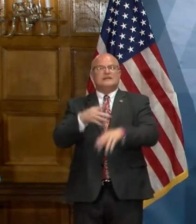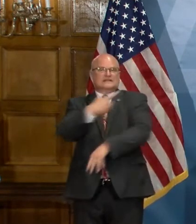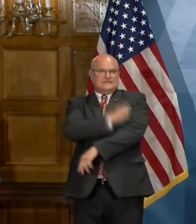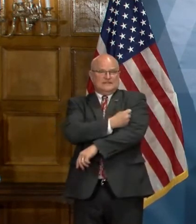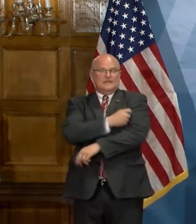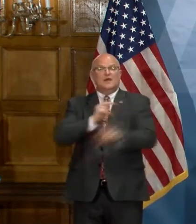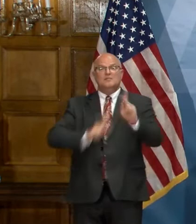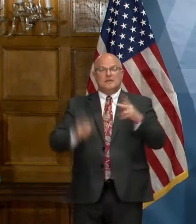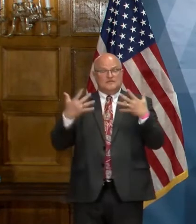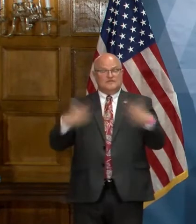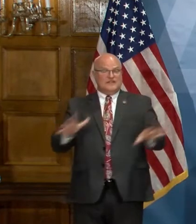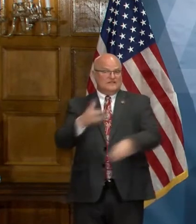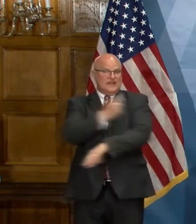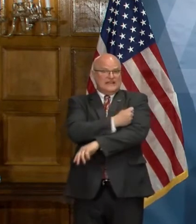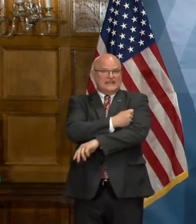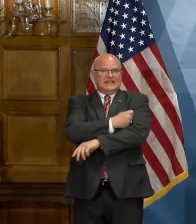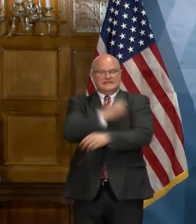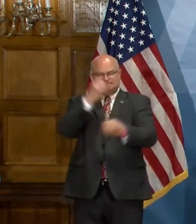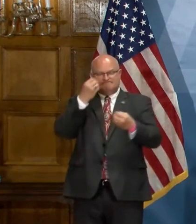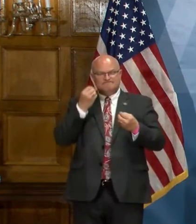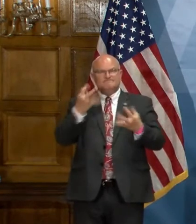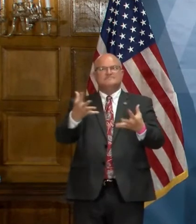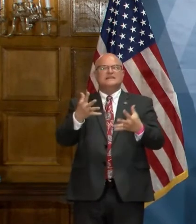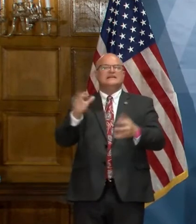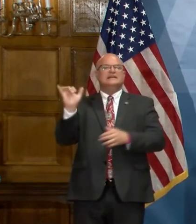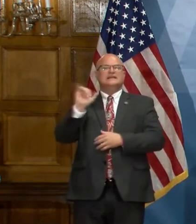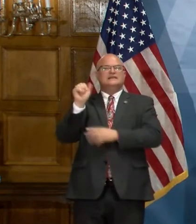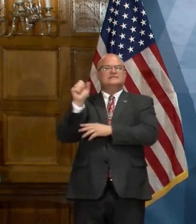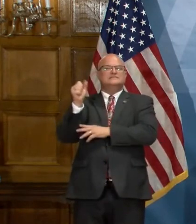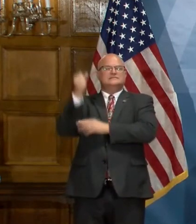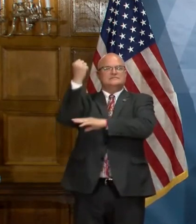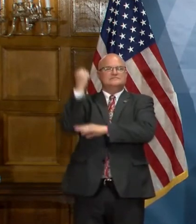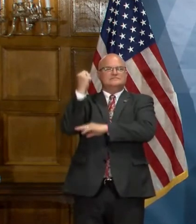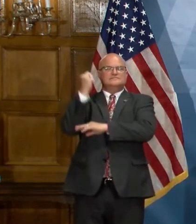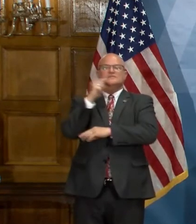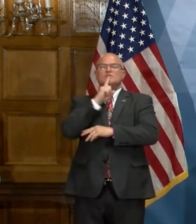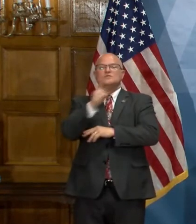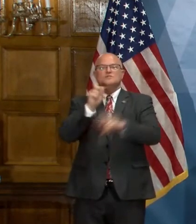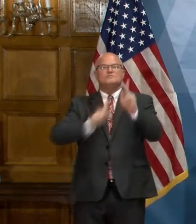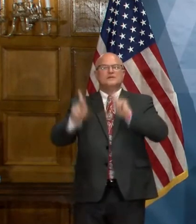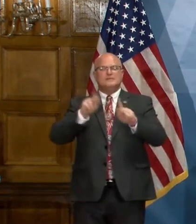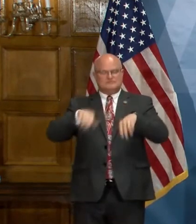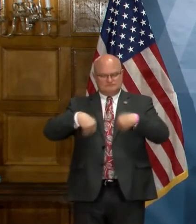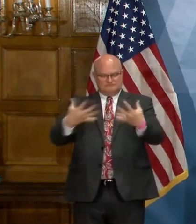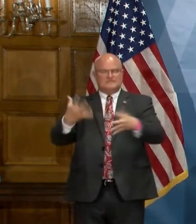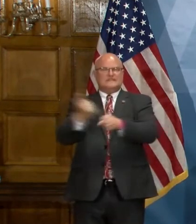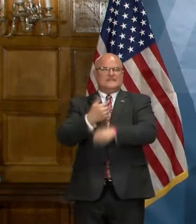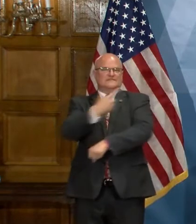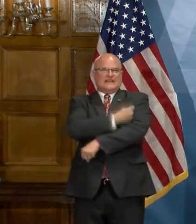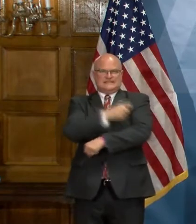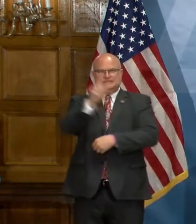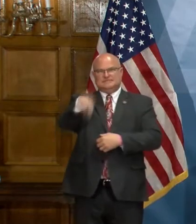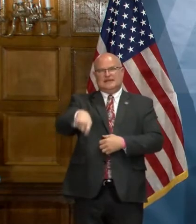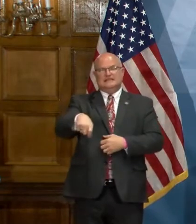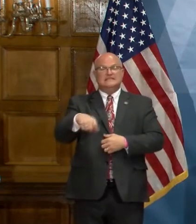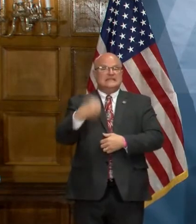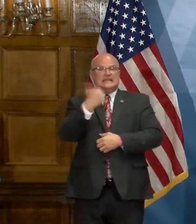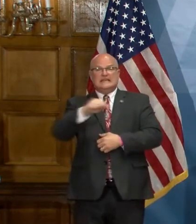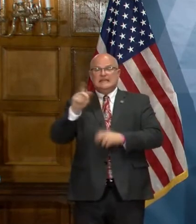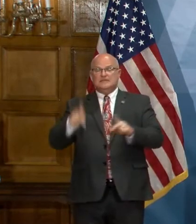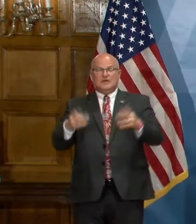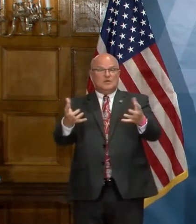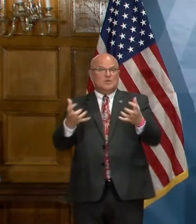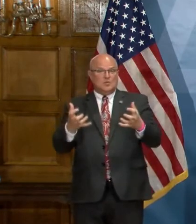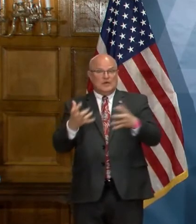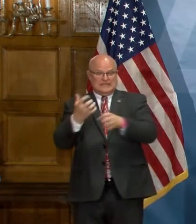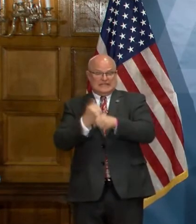have been vaccinated, let us be ambassadors in spreading the word to others on getting the vaccine. For anyone